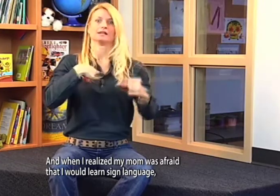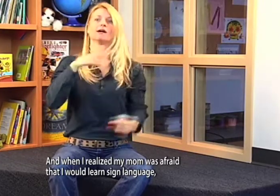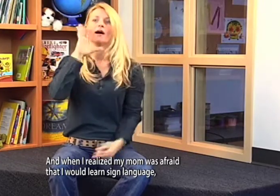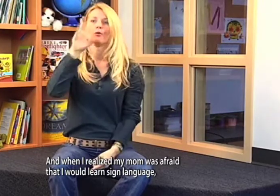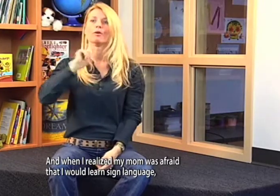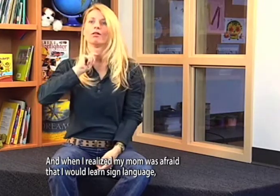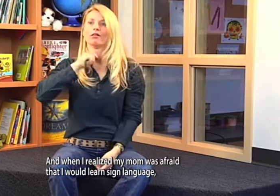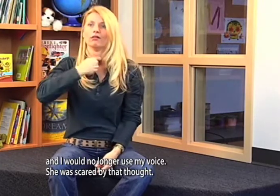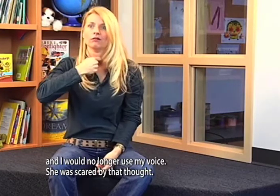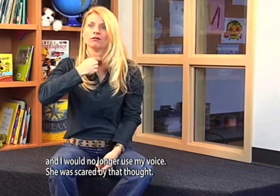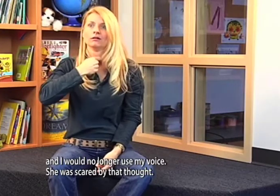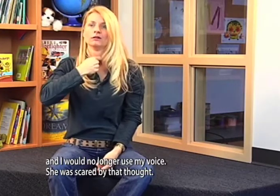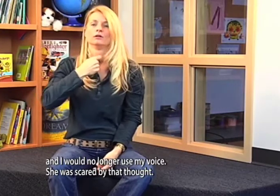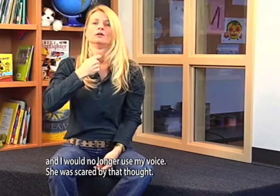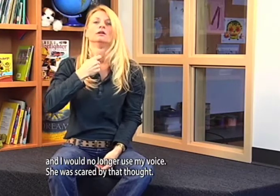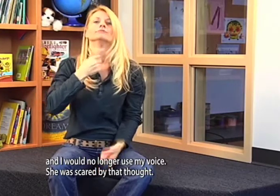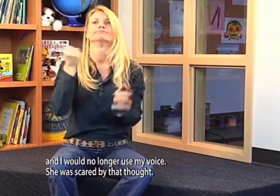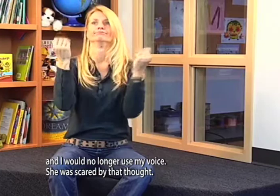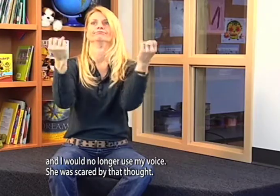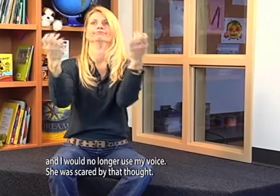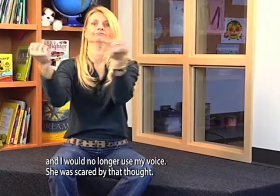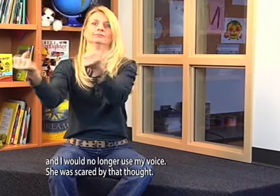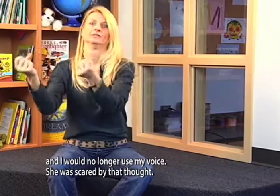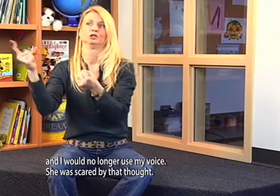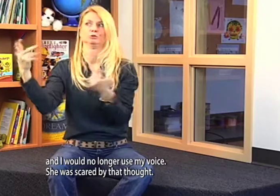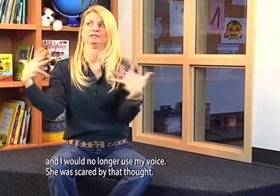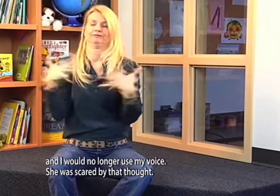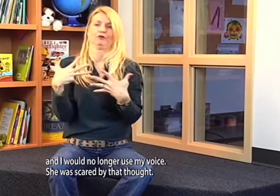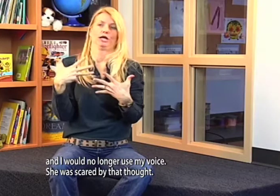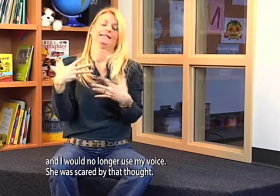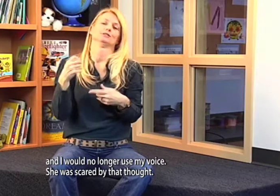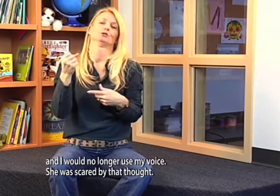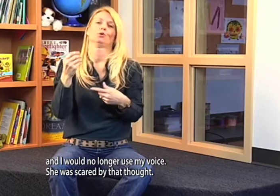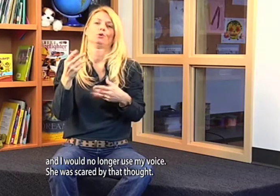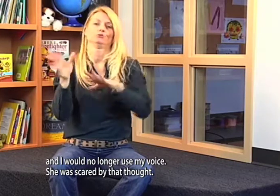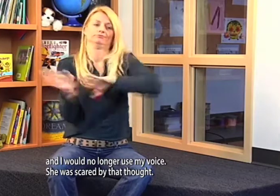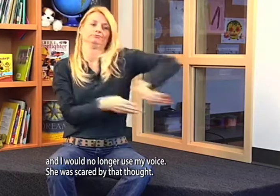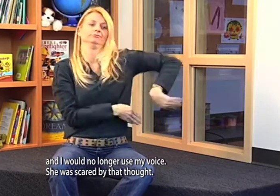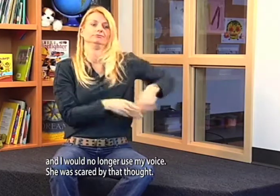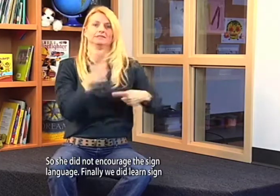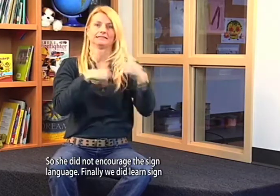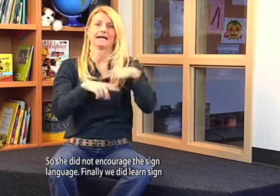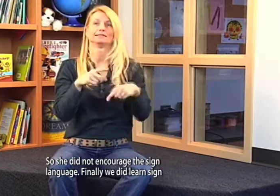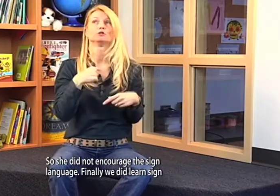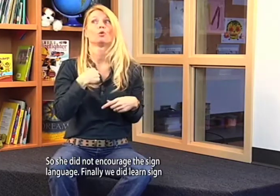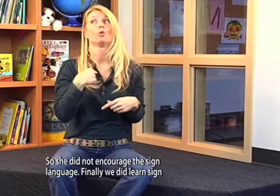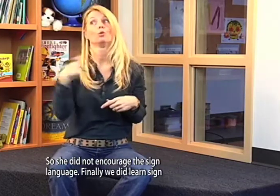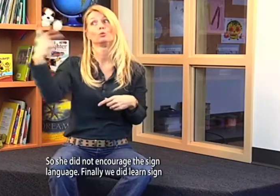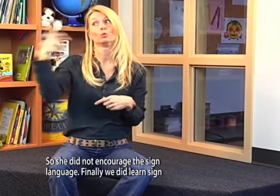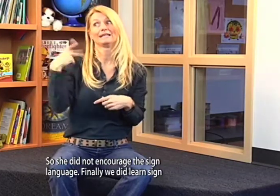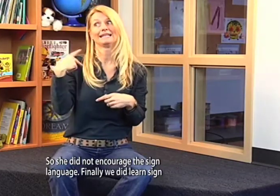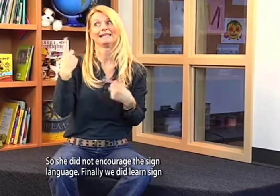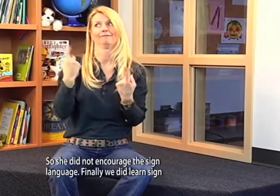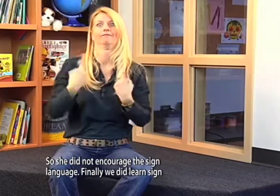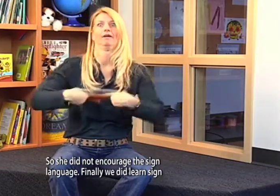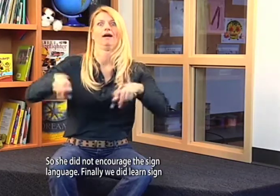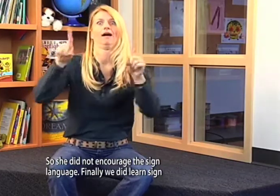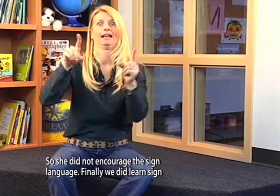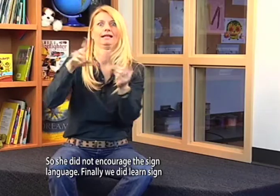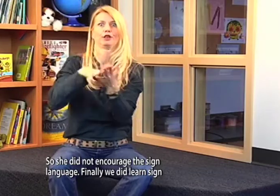sign language and I would no longer use my voice. And she was scared by that thought. So she did not encourage the sign language. Finally,